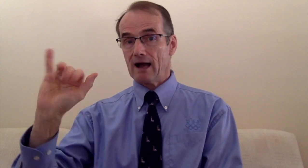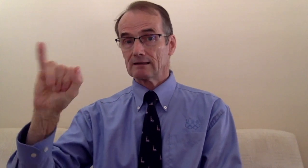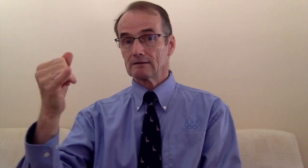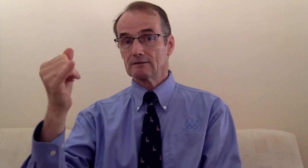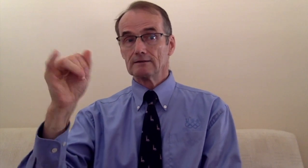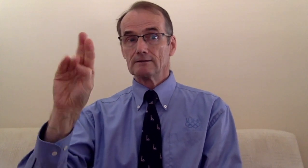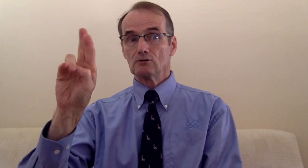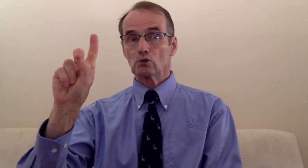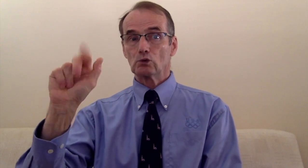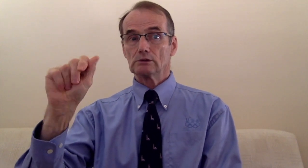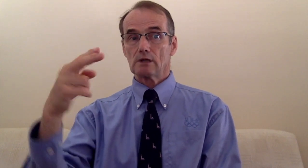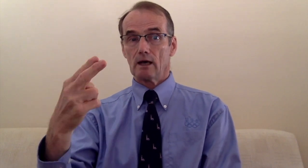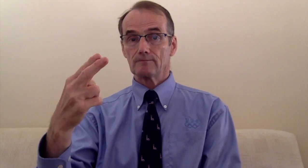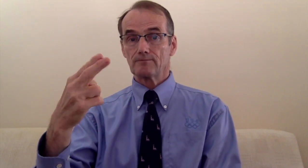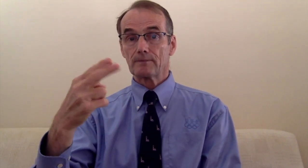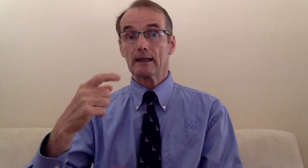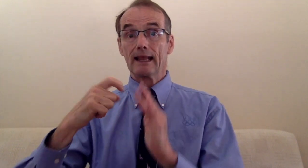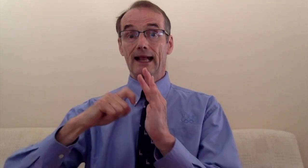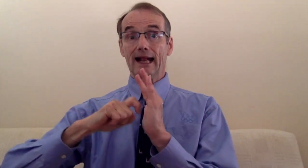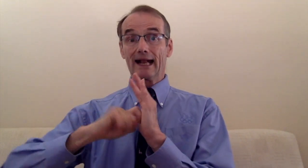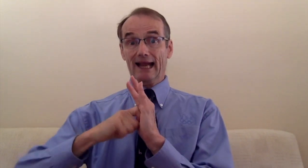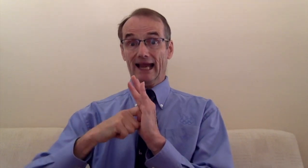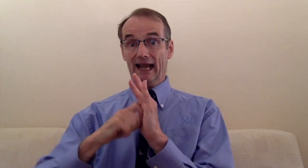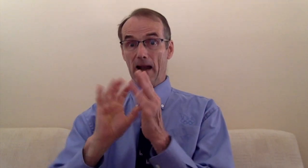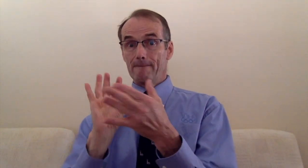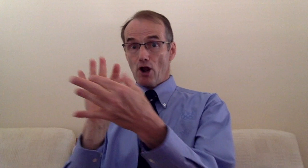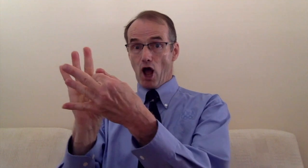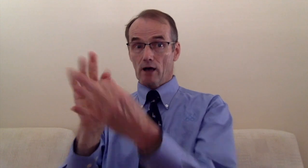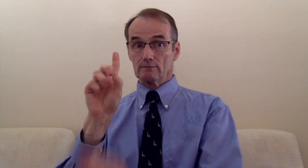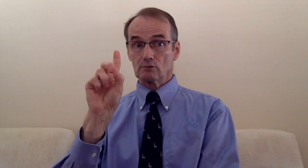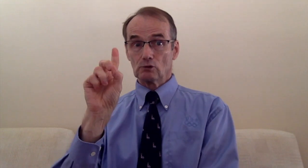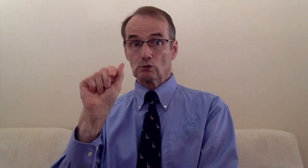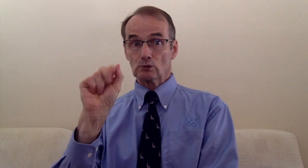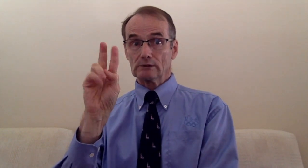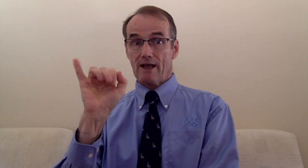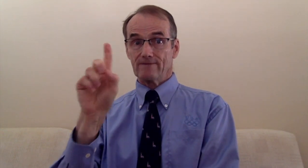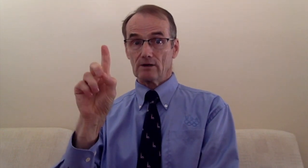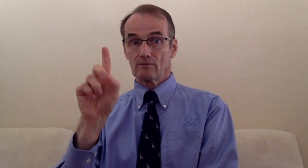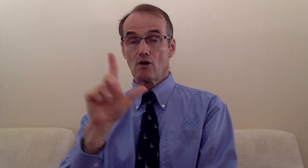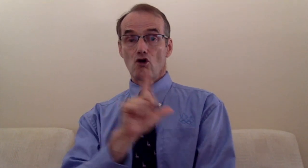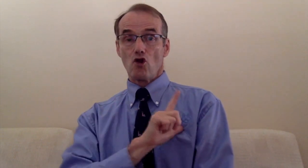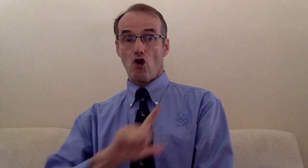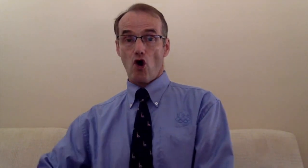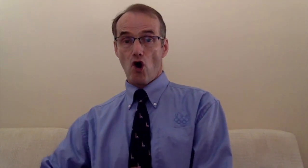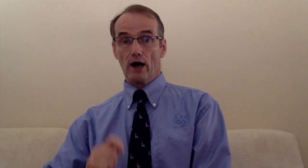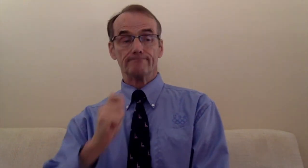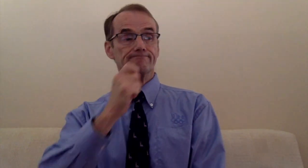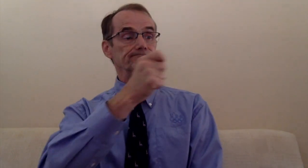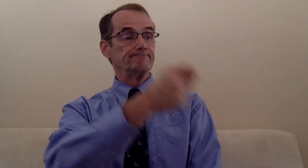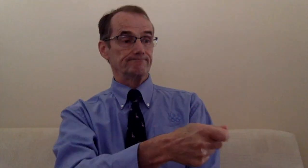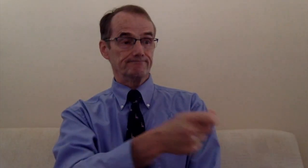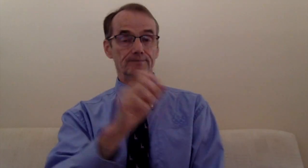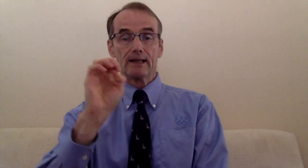and to the house of Judah. I will place the key of the house of